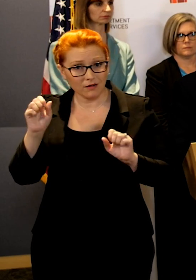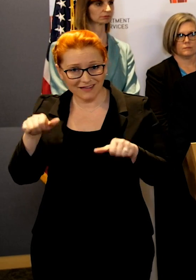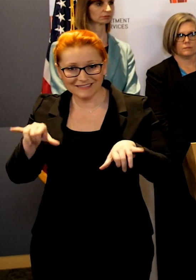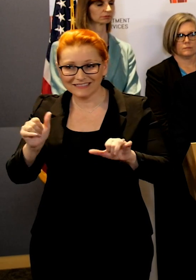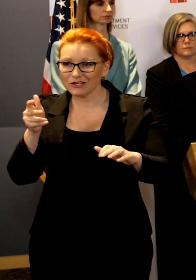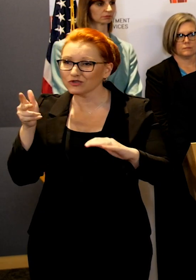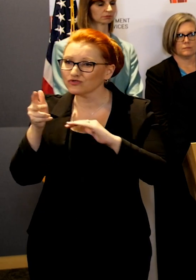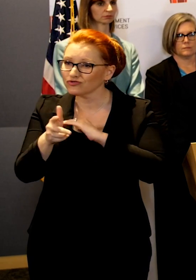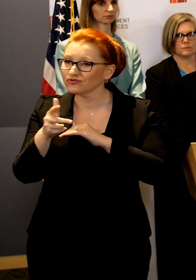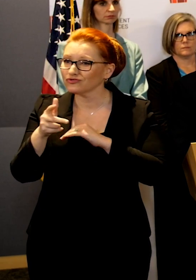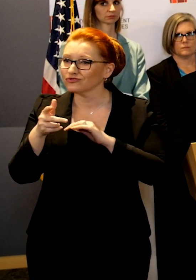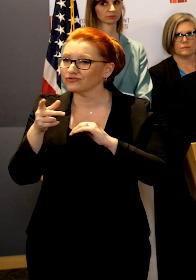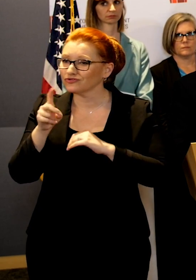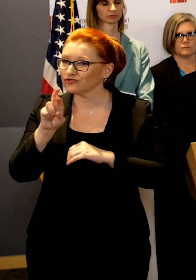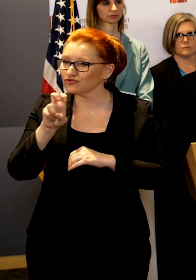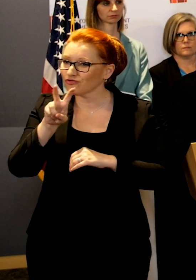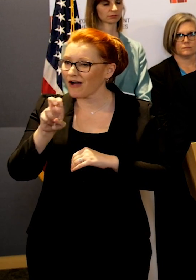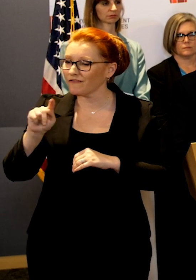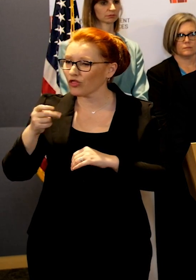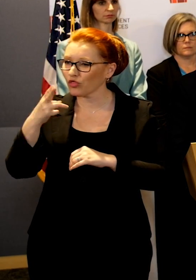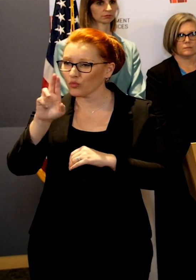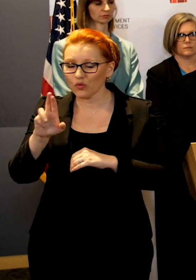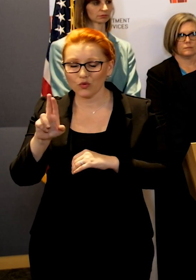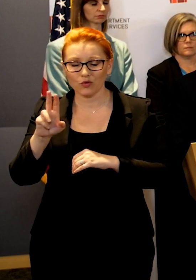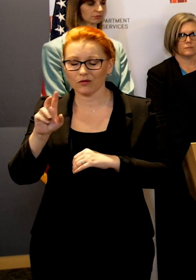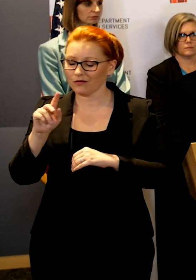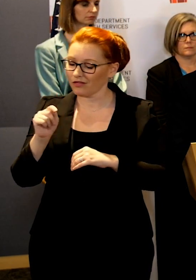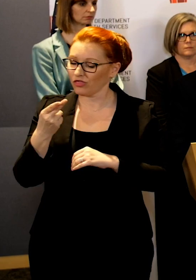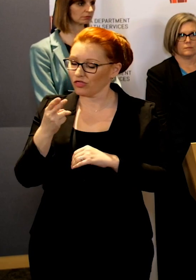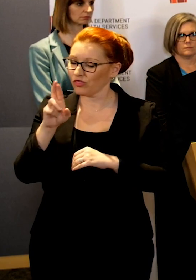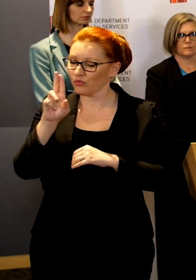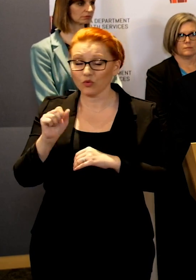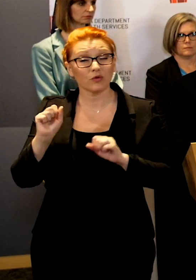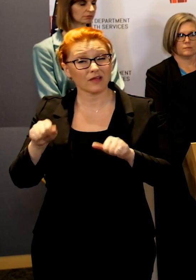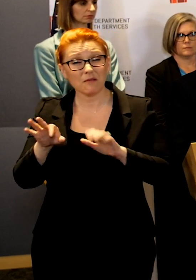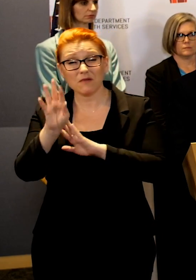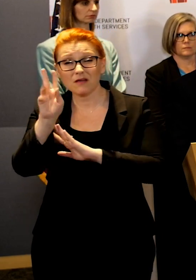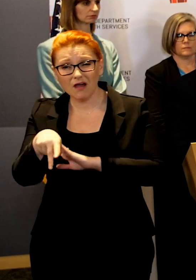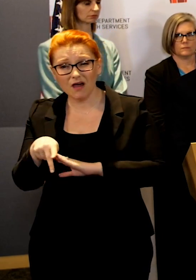drive-through, you can do pickup. There are ways to social distance without shutting down like the restaurants.